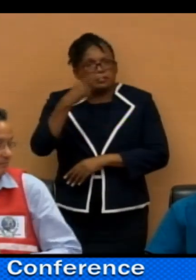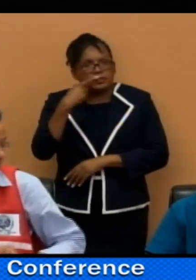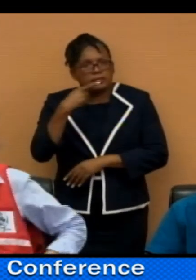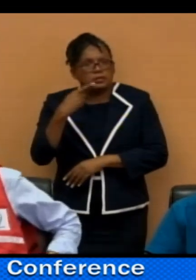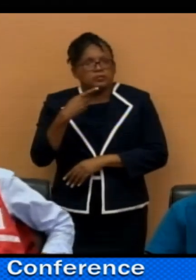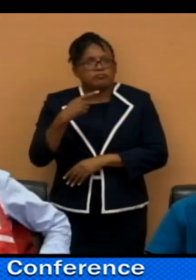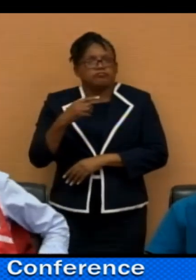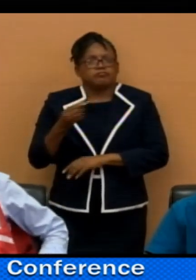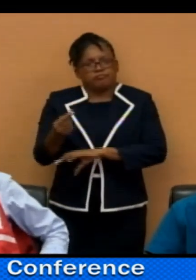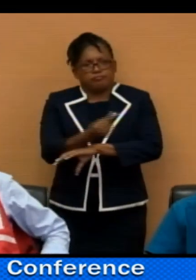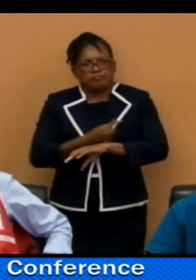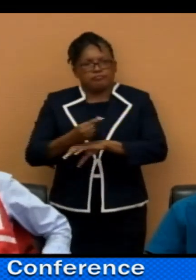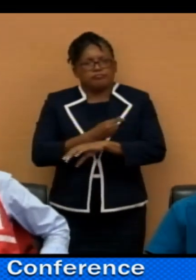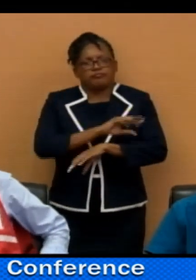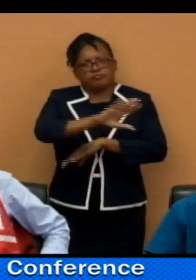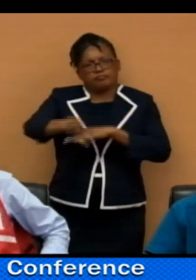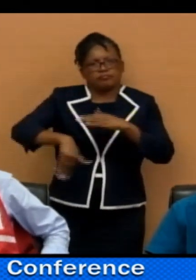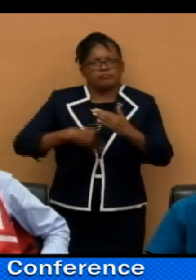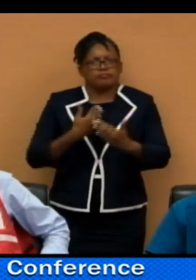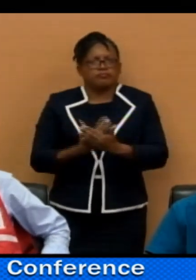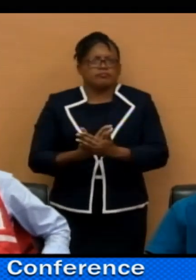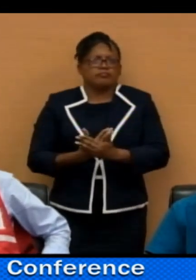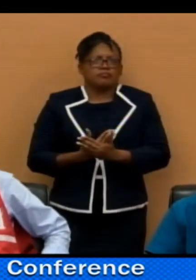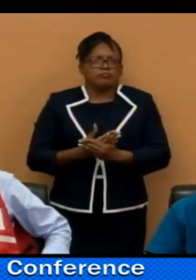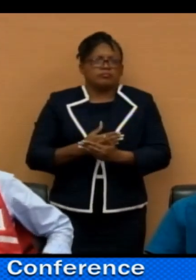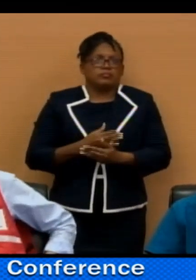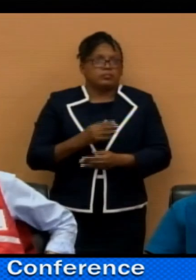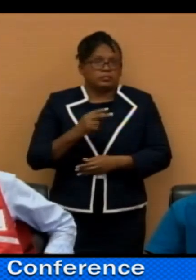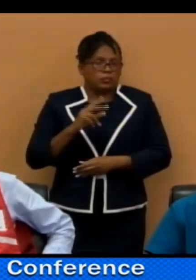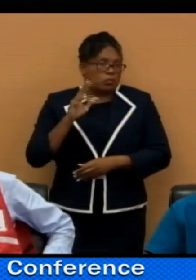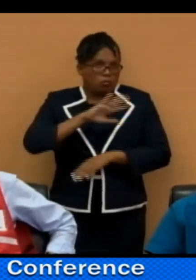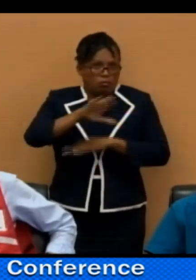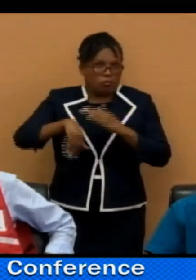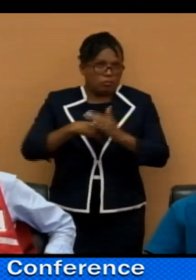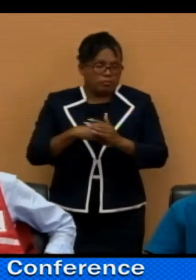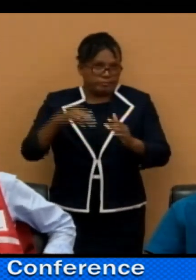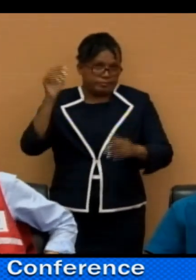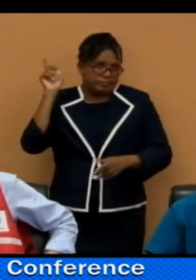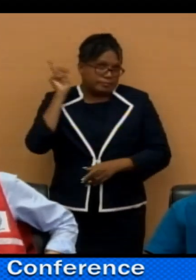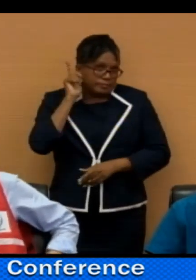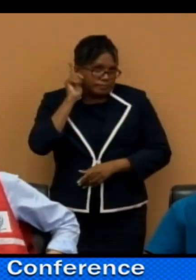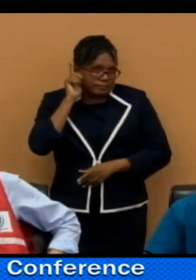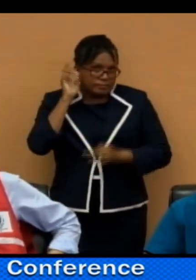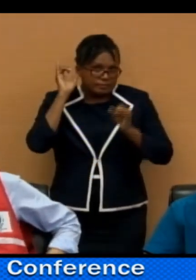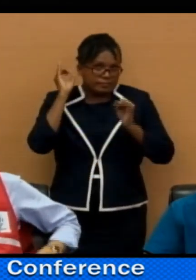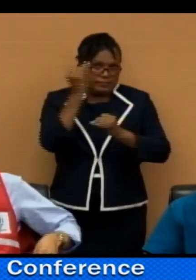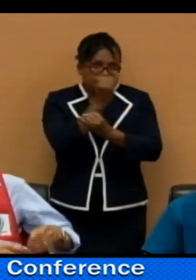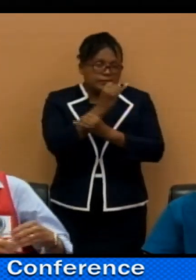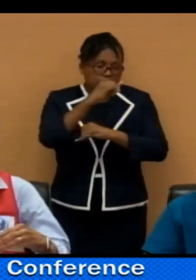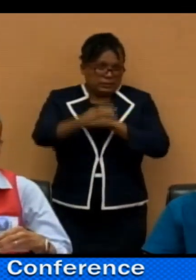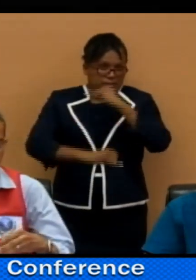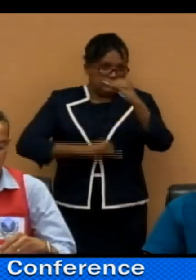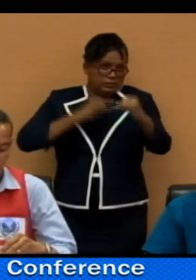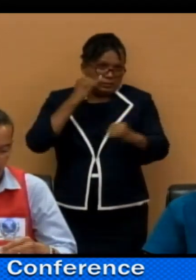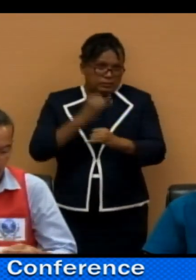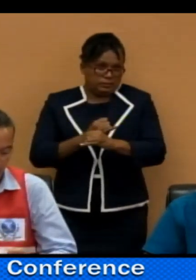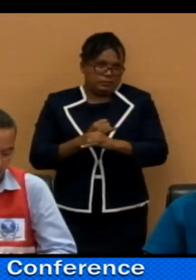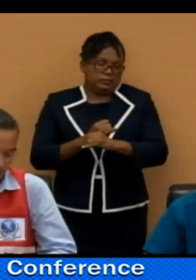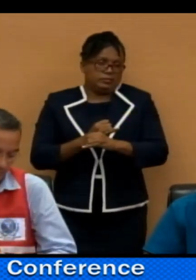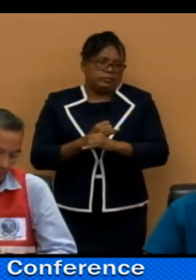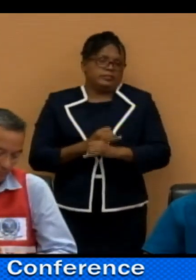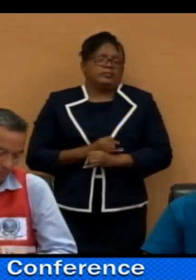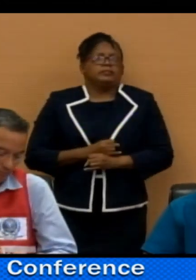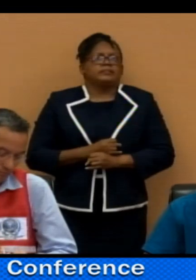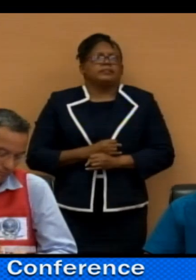all, and those who are also listening internationally. We were in our importation and